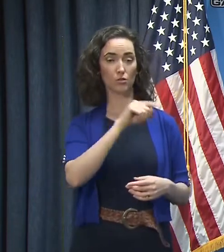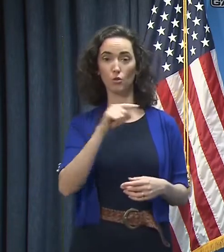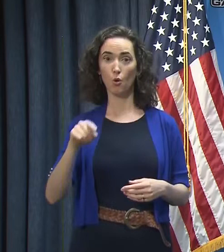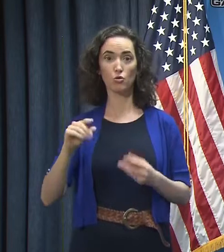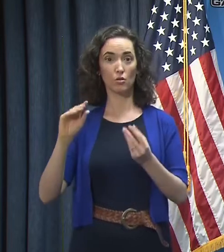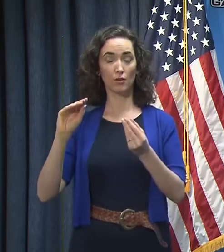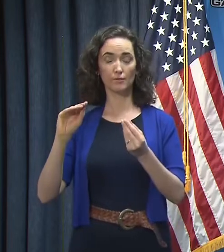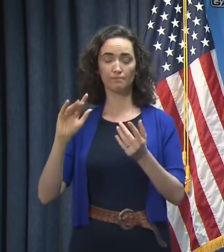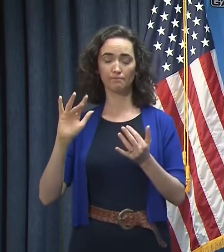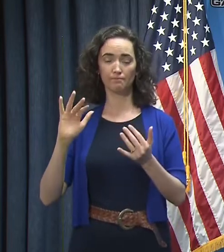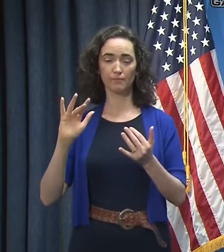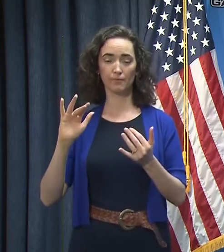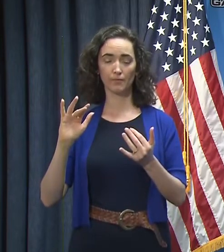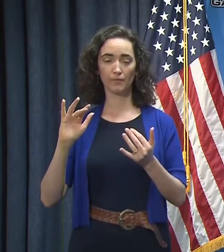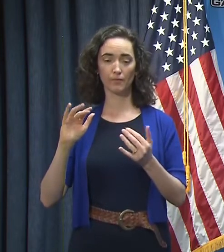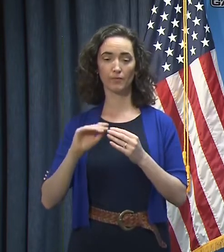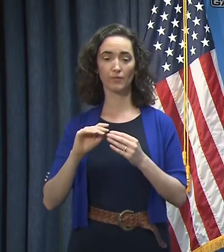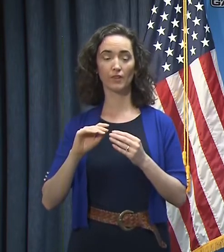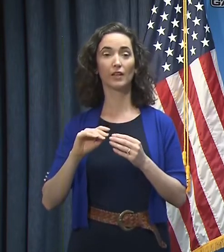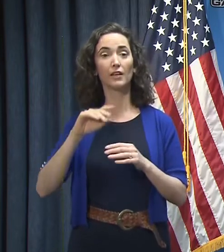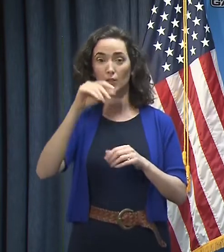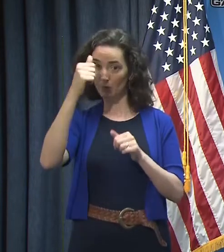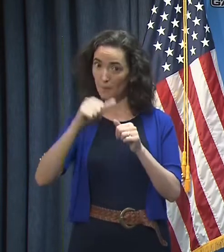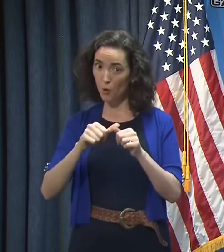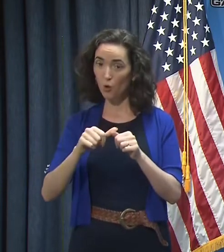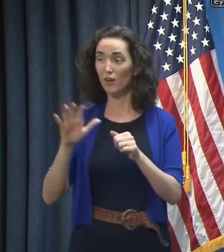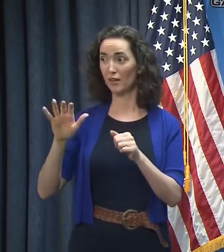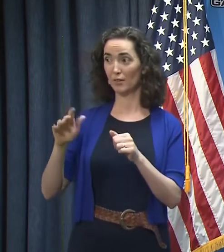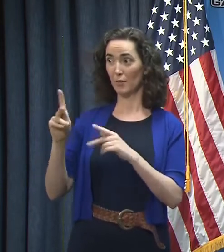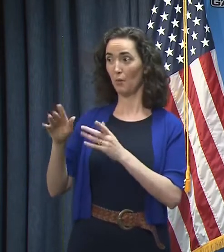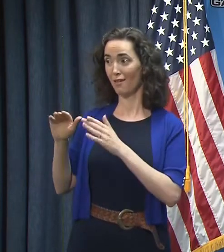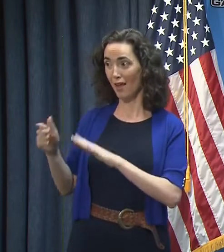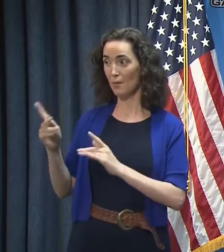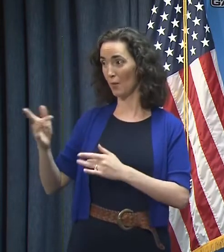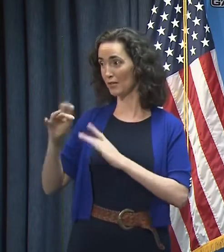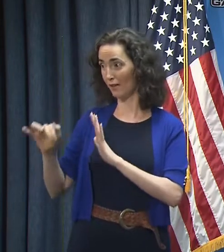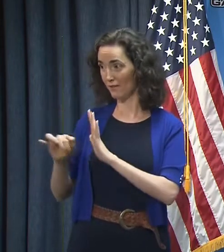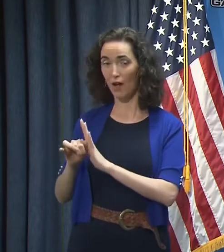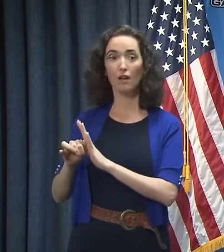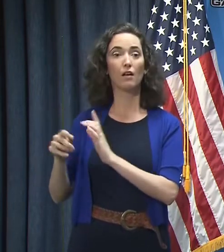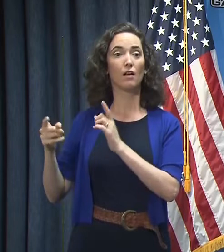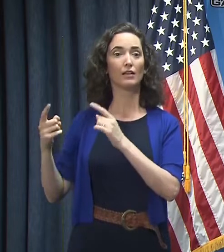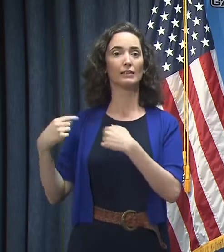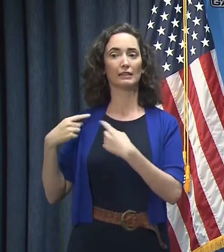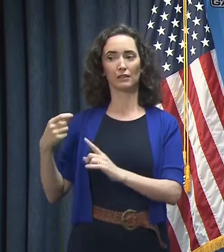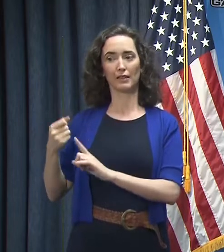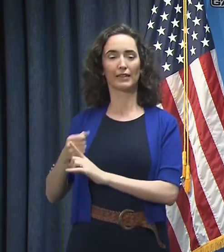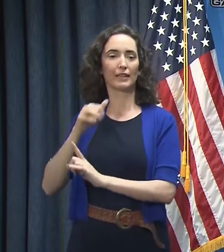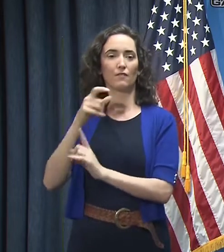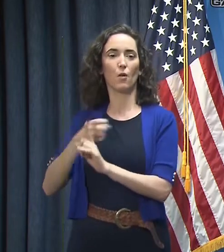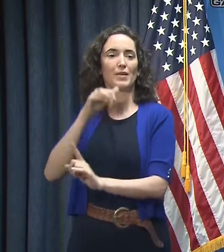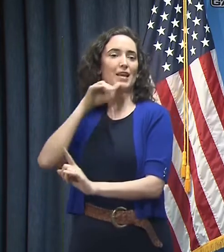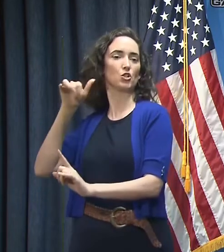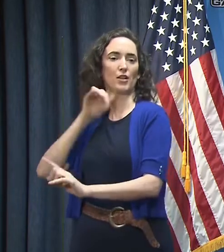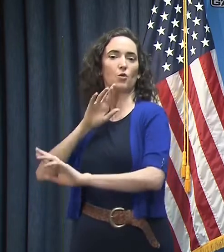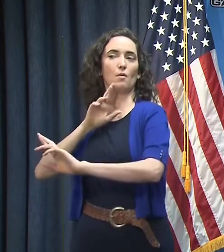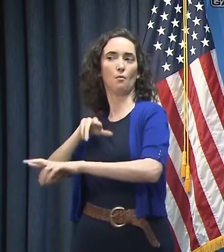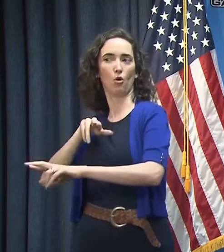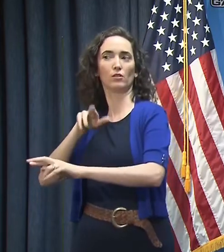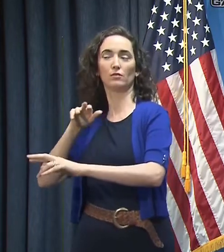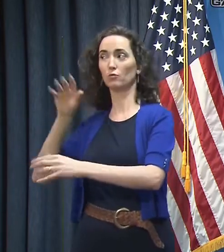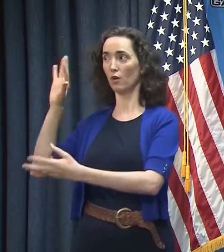been developed yesterday, and Sunday's numbers and Monday's numbers have historically